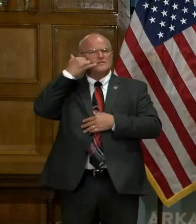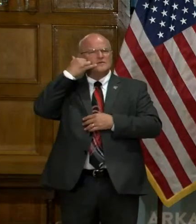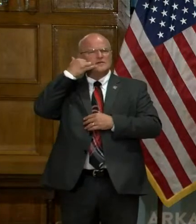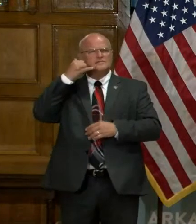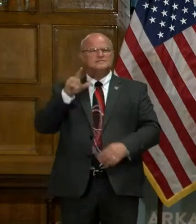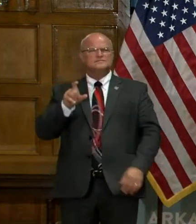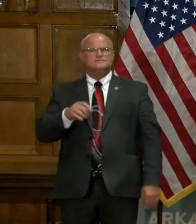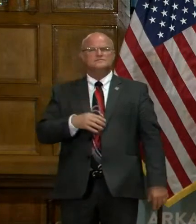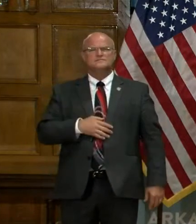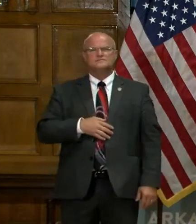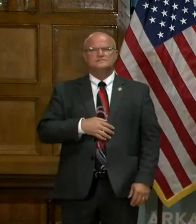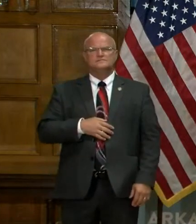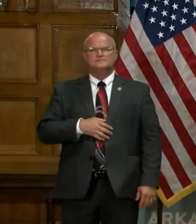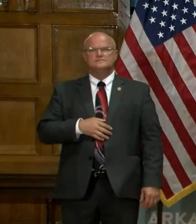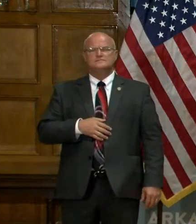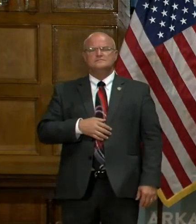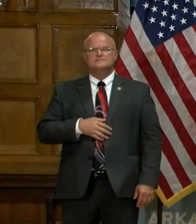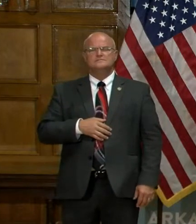remotely?